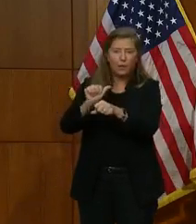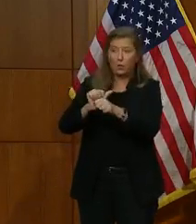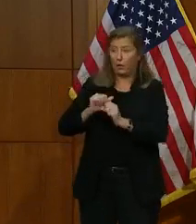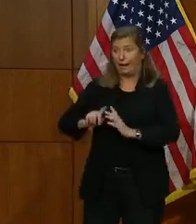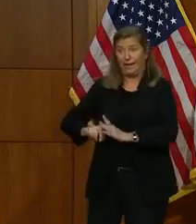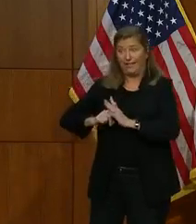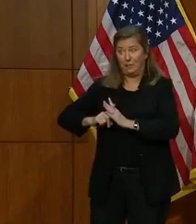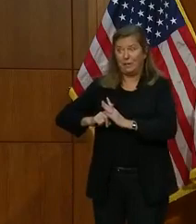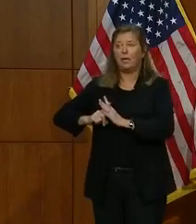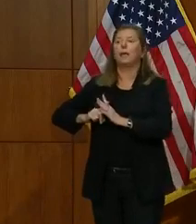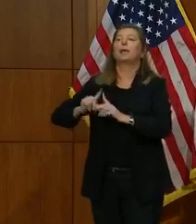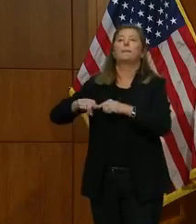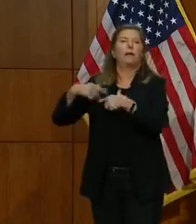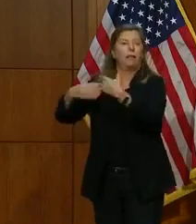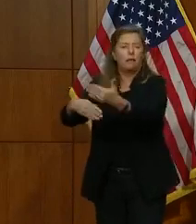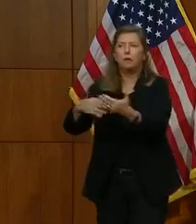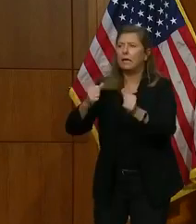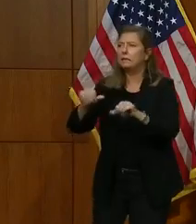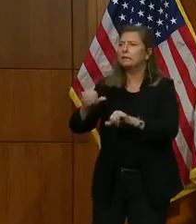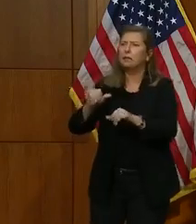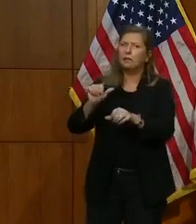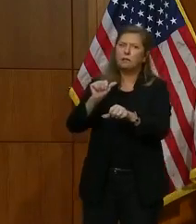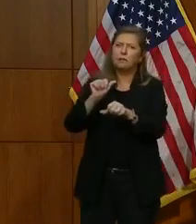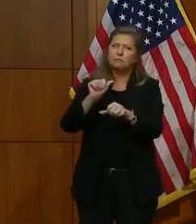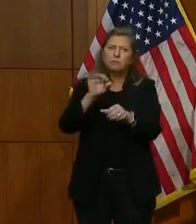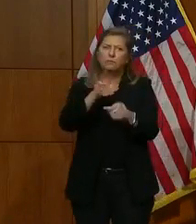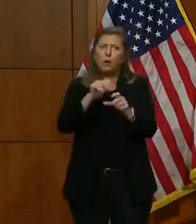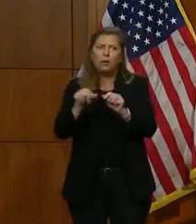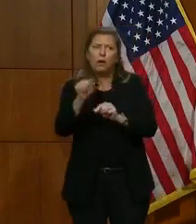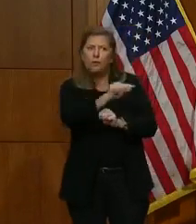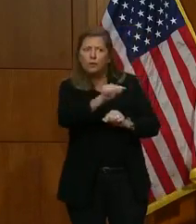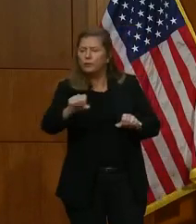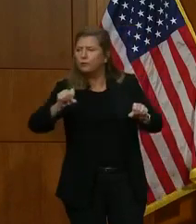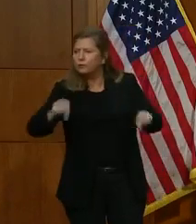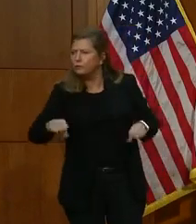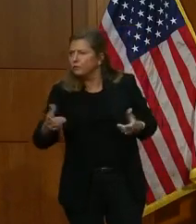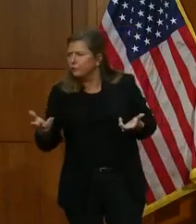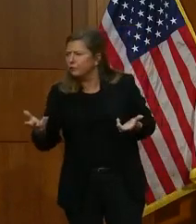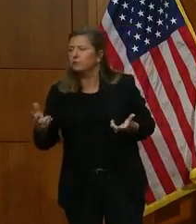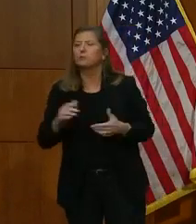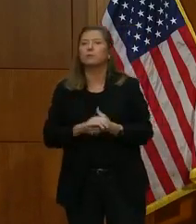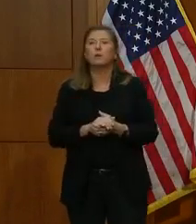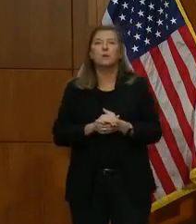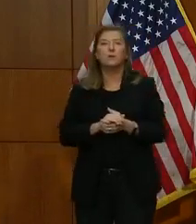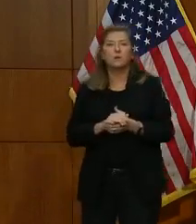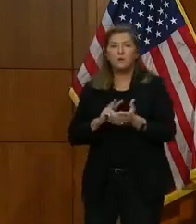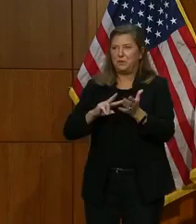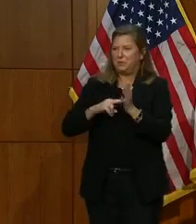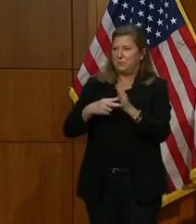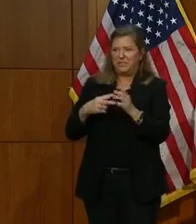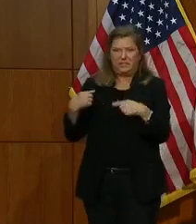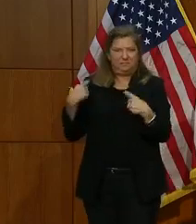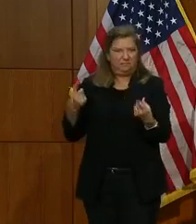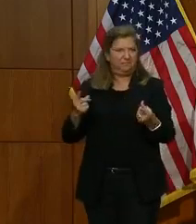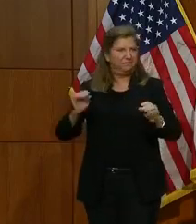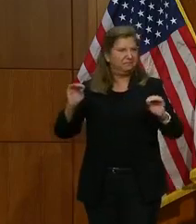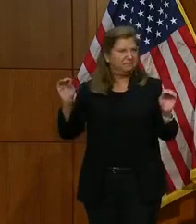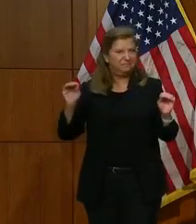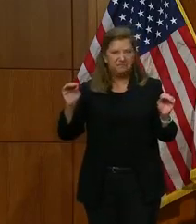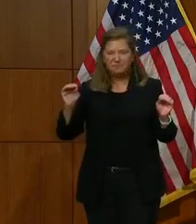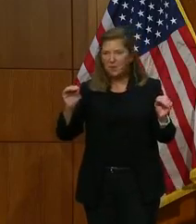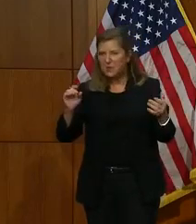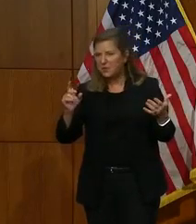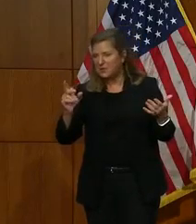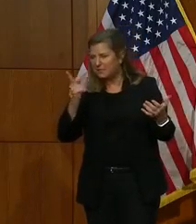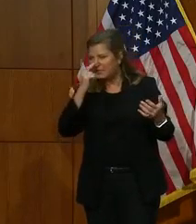start, but voting continues in those situations. And so we haven't had any